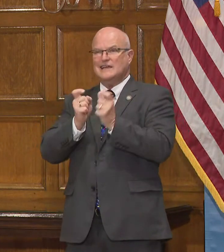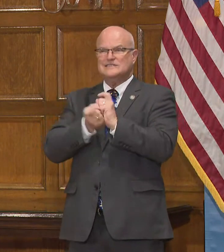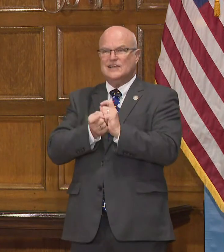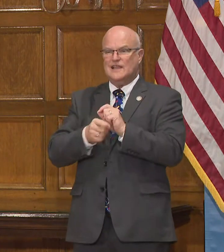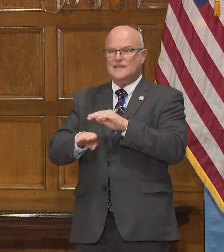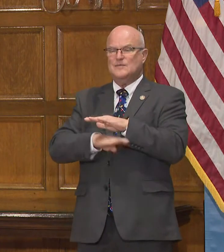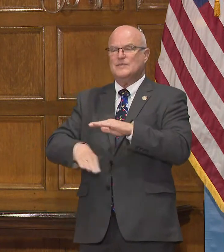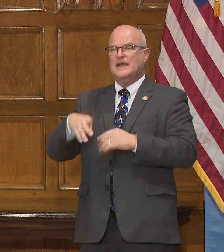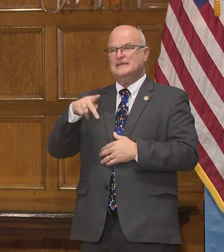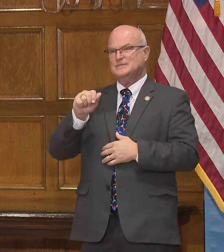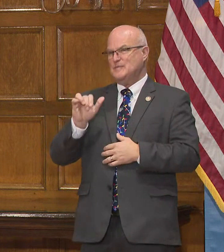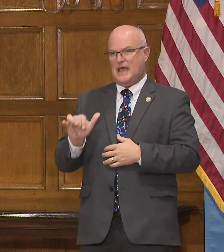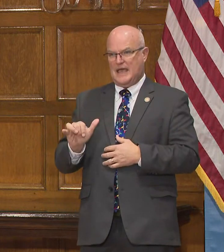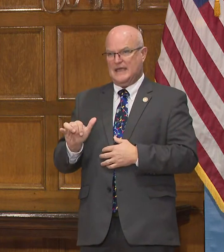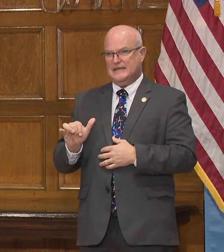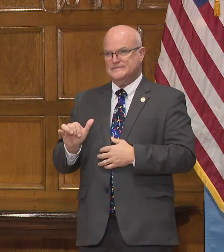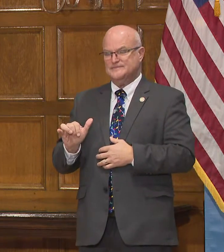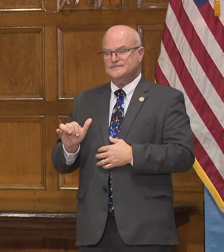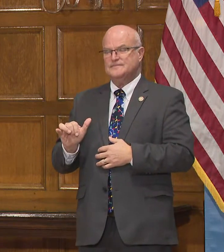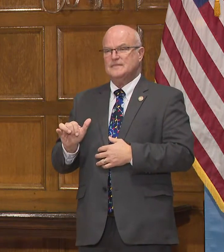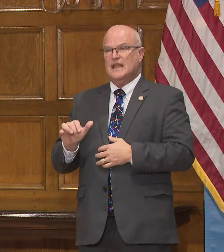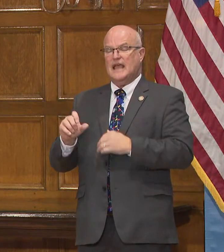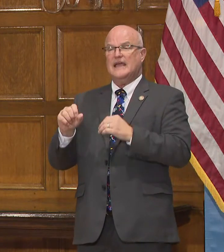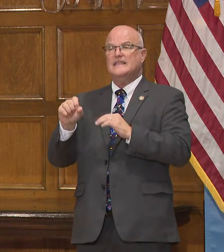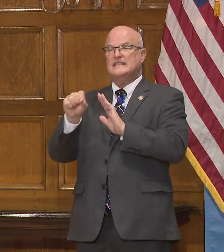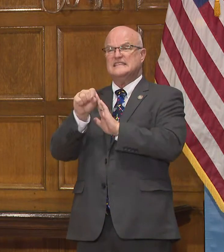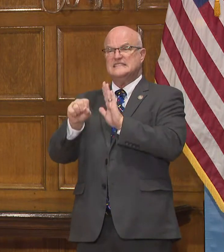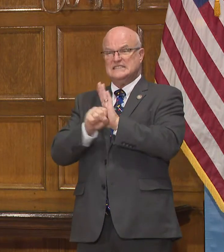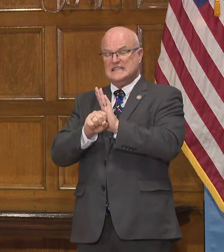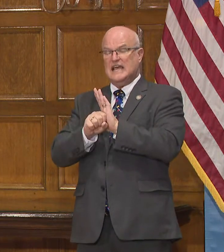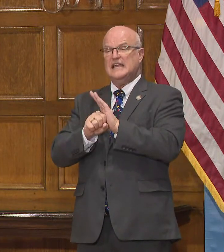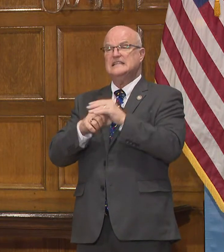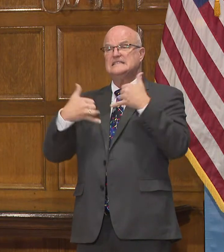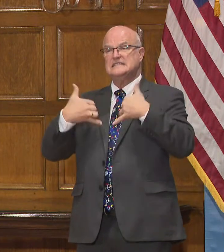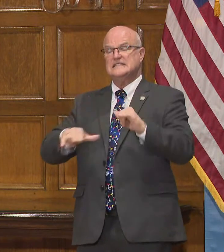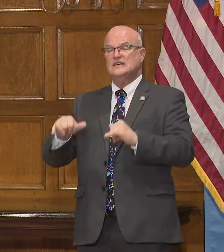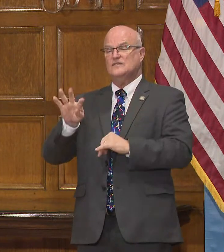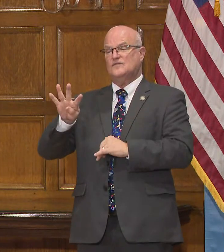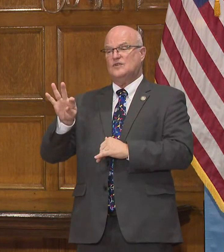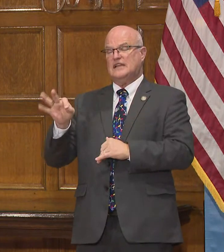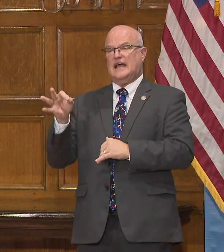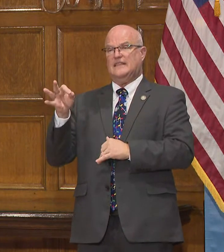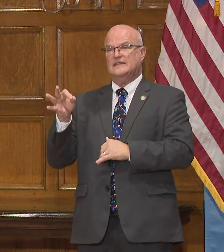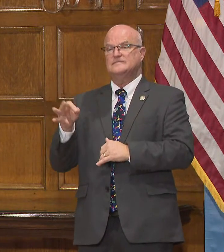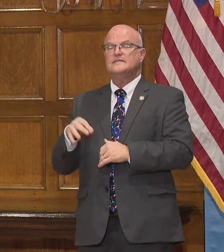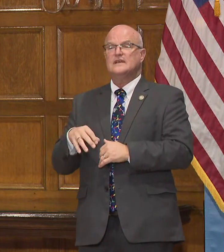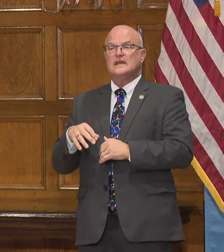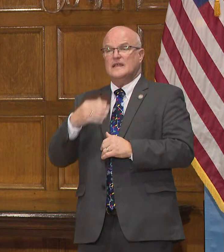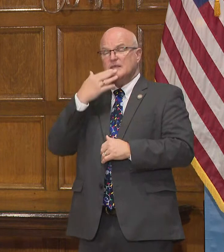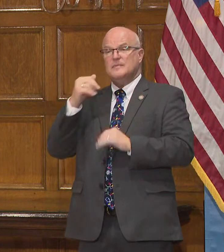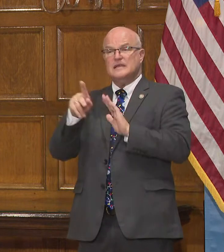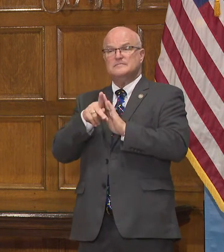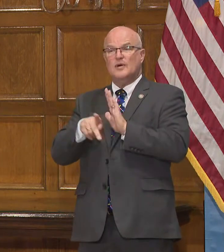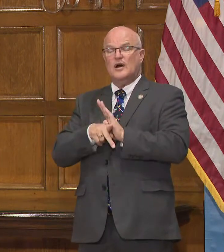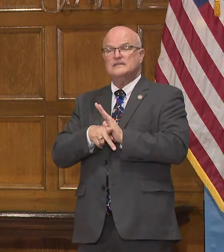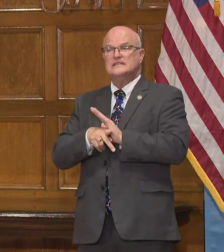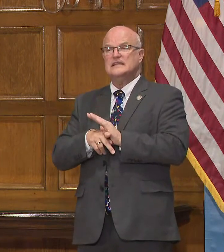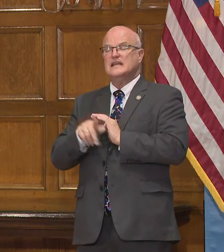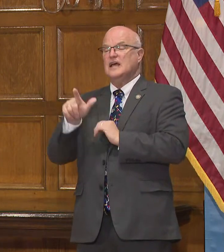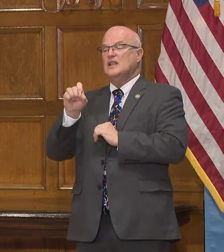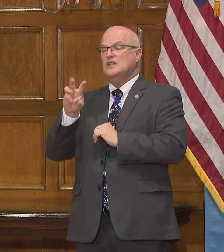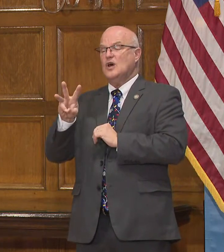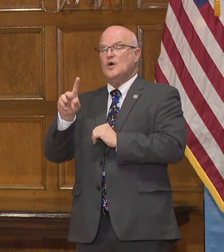their base pay and their ranking, our state's rankings in that regard. The best policy is to lower the taxes